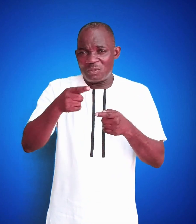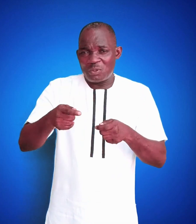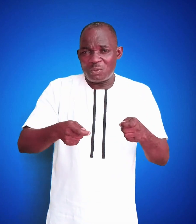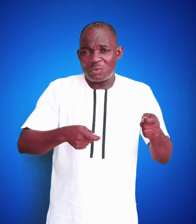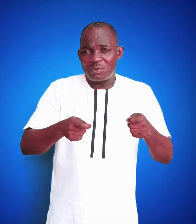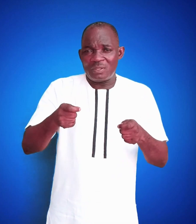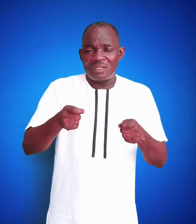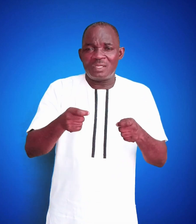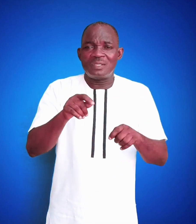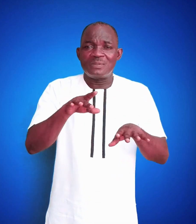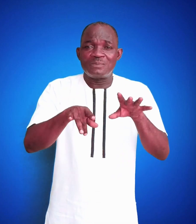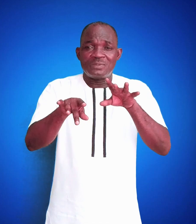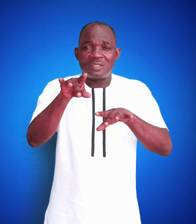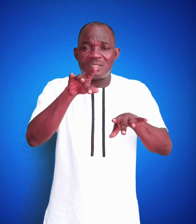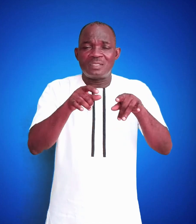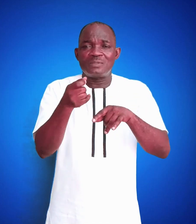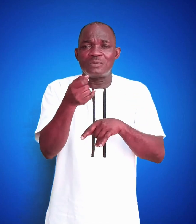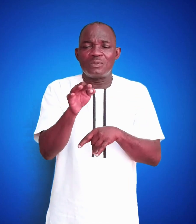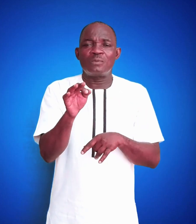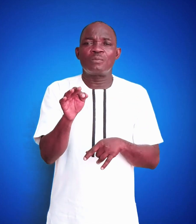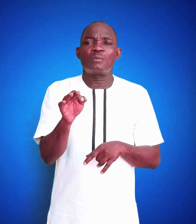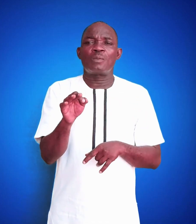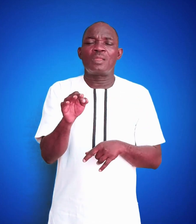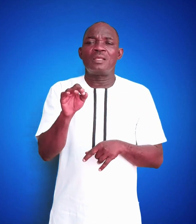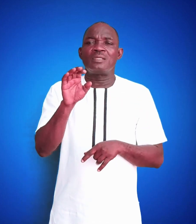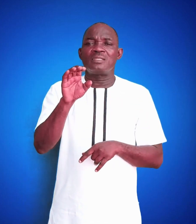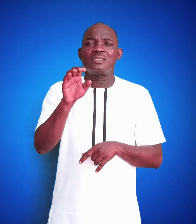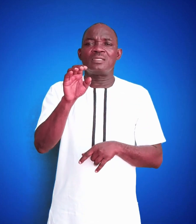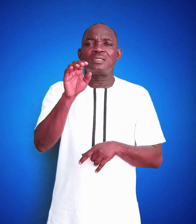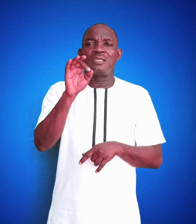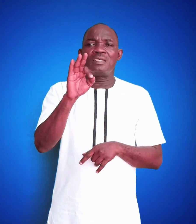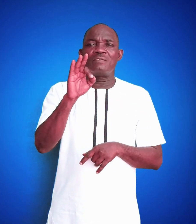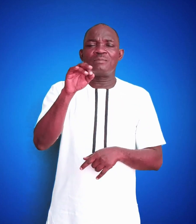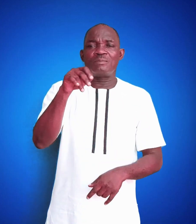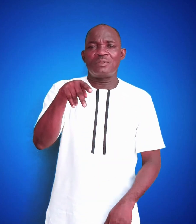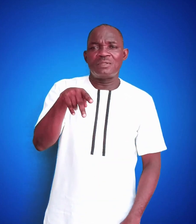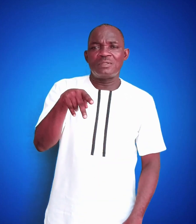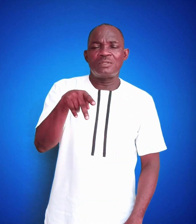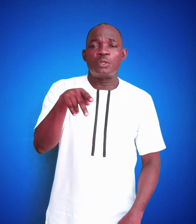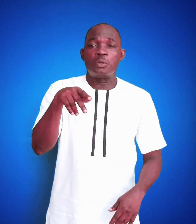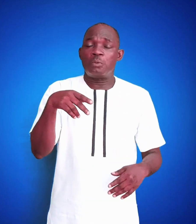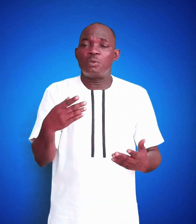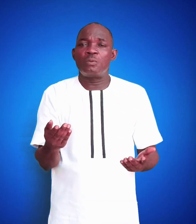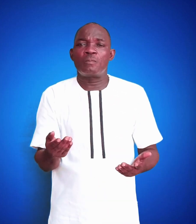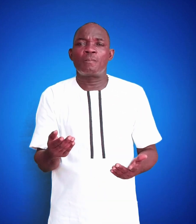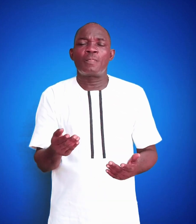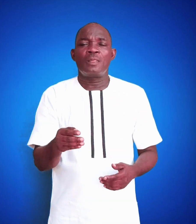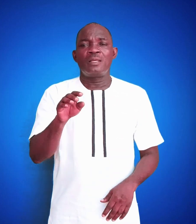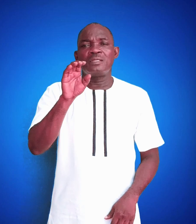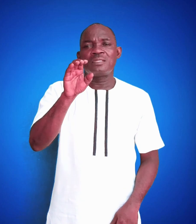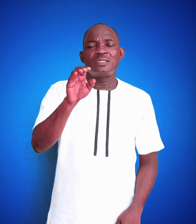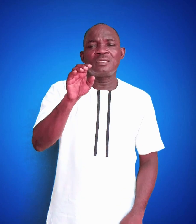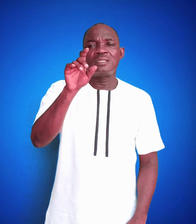Coordinate the selection of CFPs or